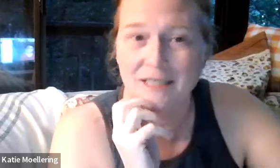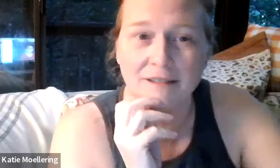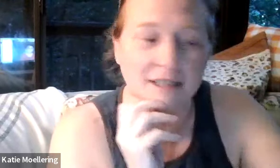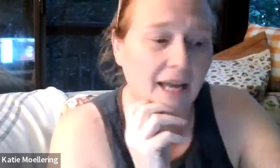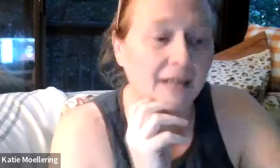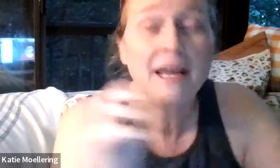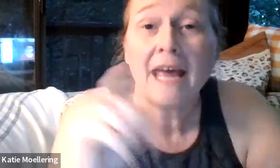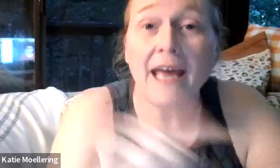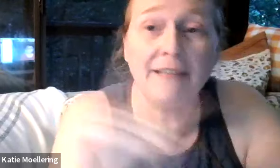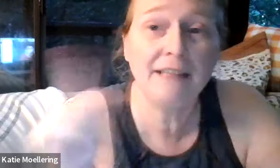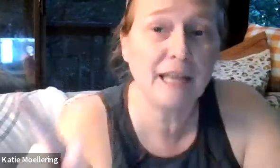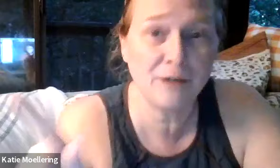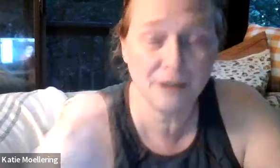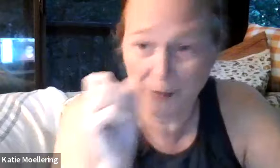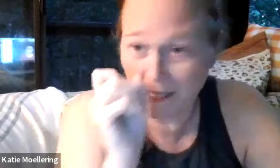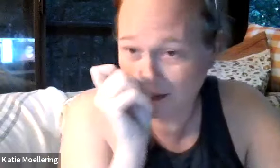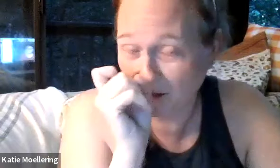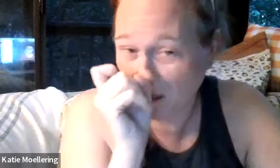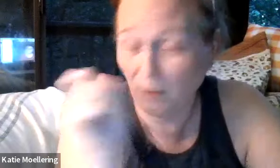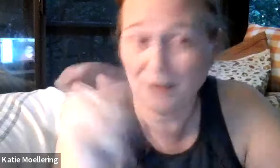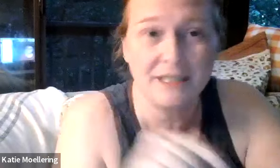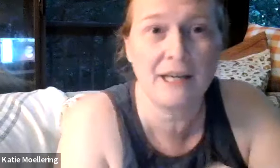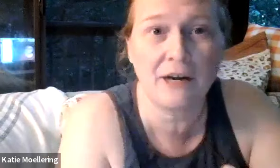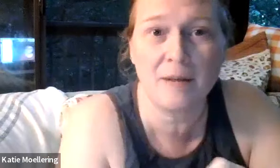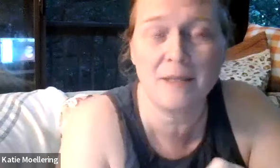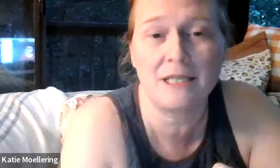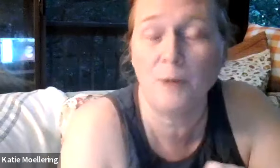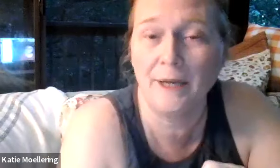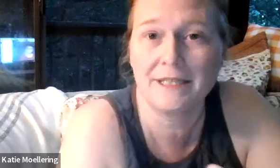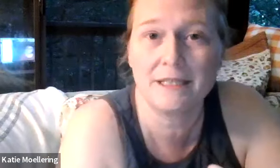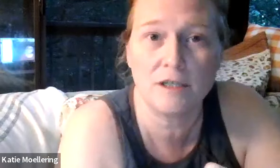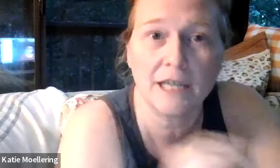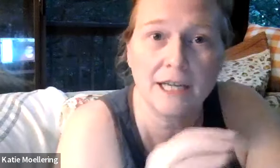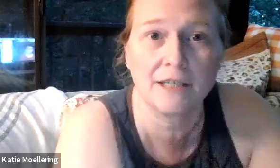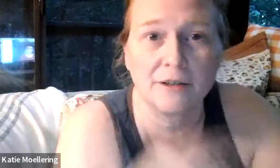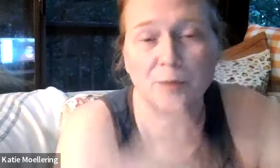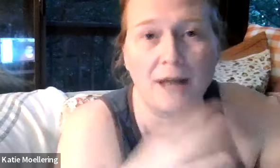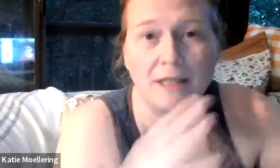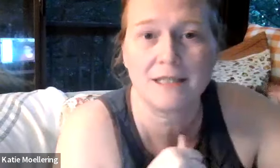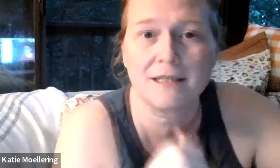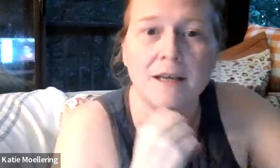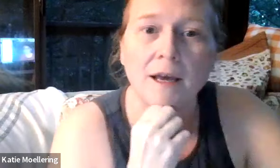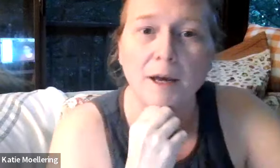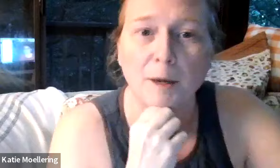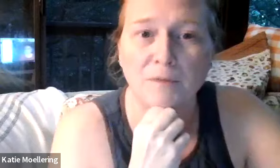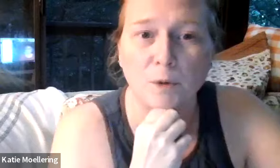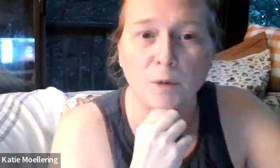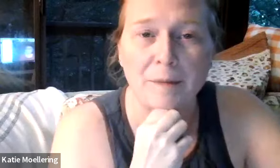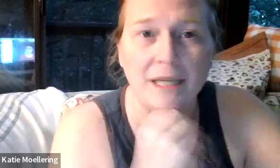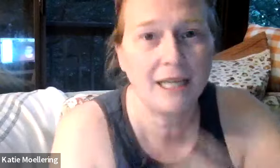like that. And then later in the week, I will send out our ABC quiz so you can kind of get a little practice before we meet again